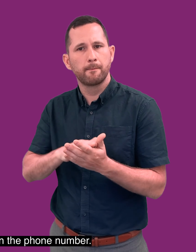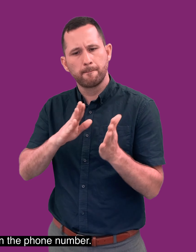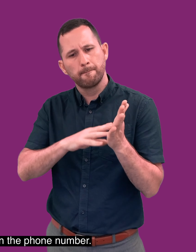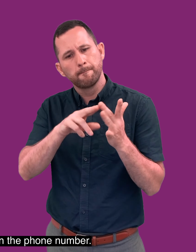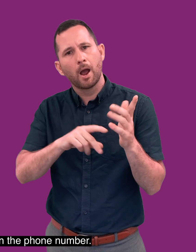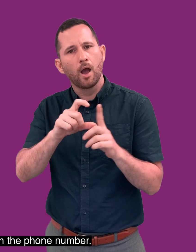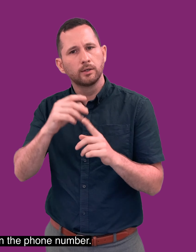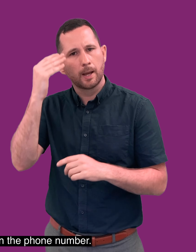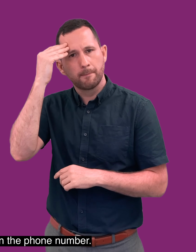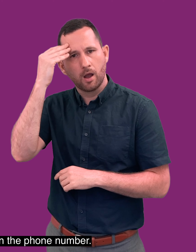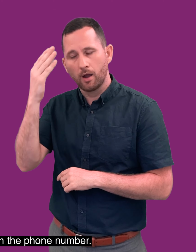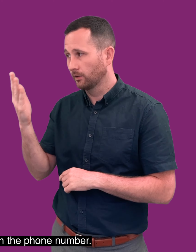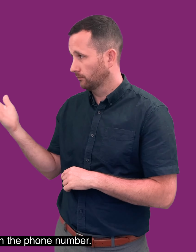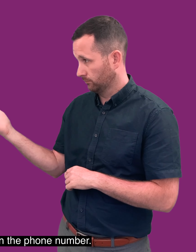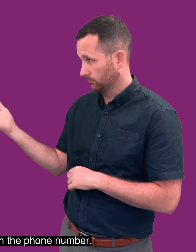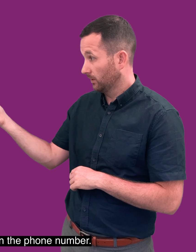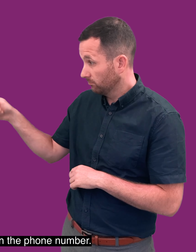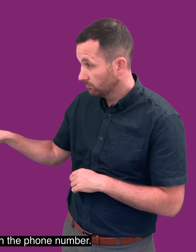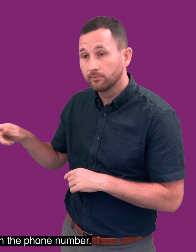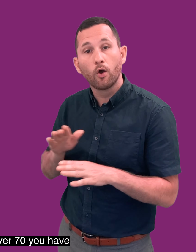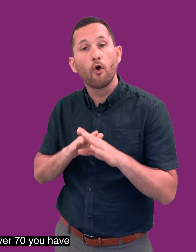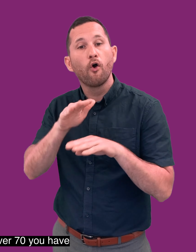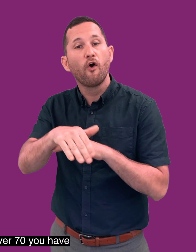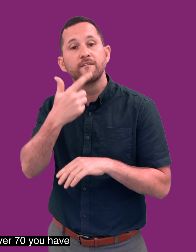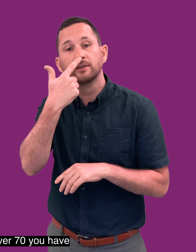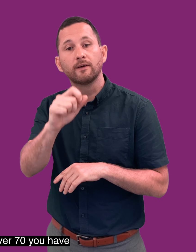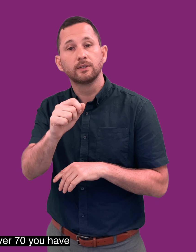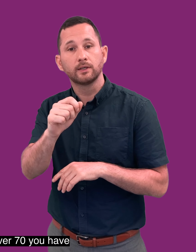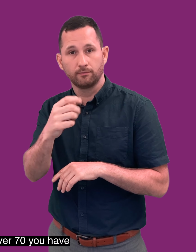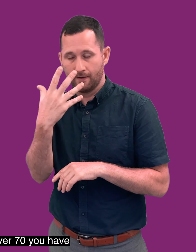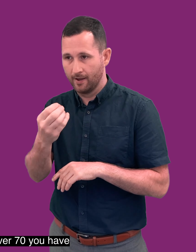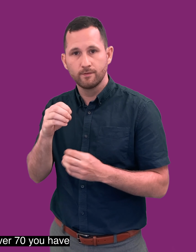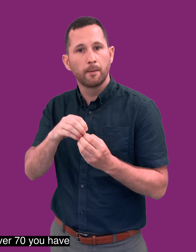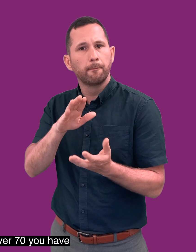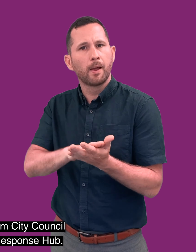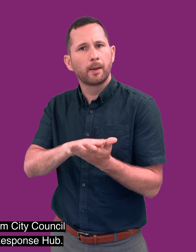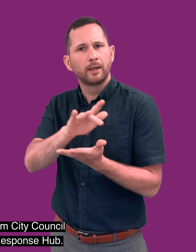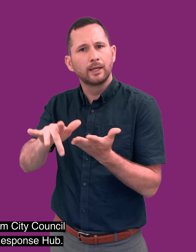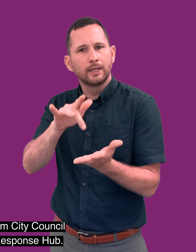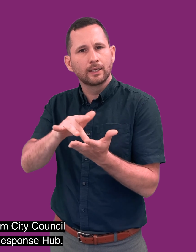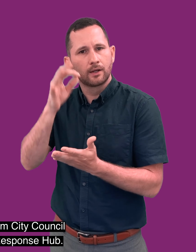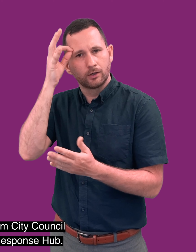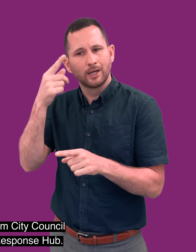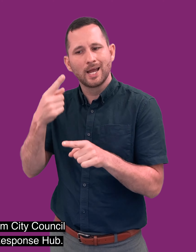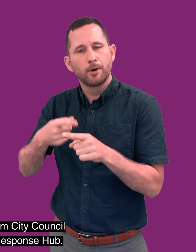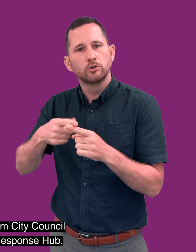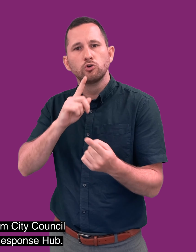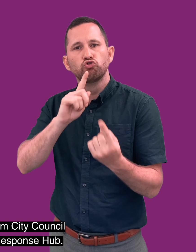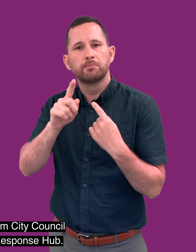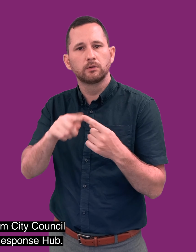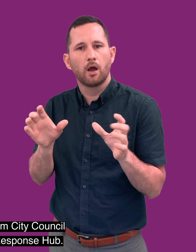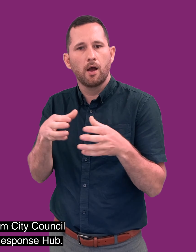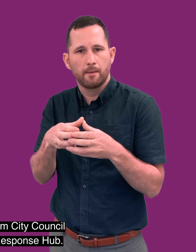Birmingham Mind on the phone number. And if you're over 70, you have the Birmingham City Council Emergency